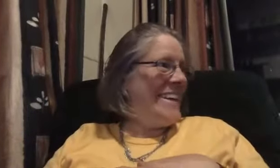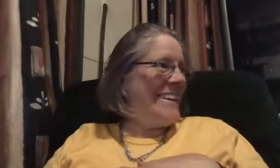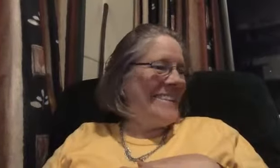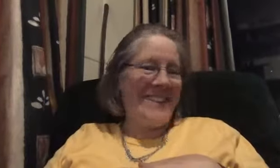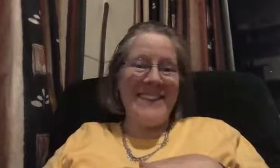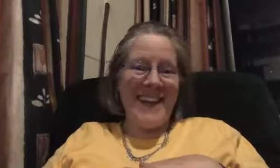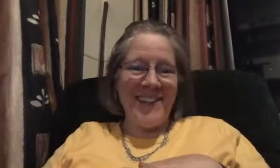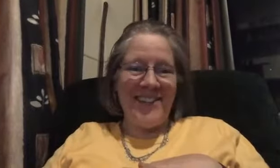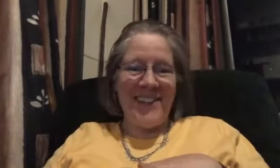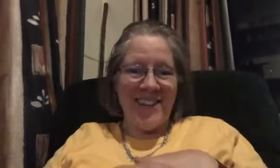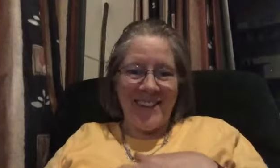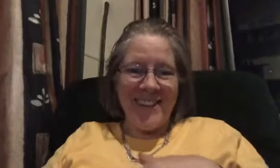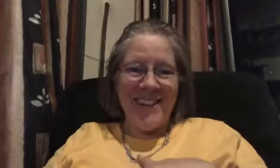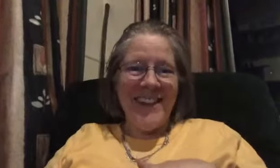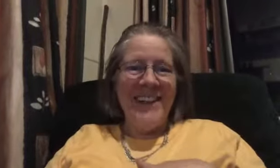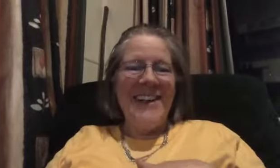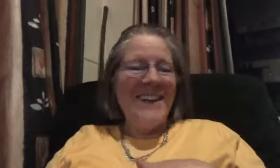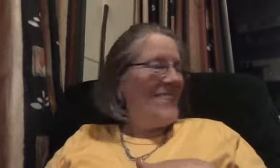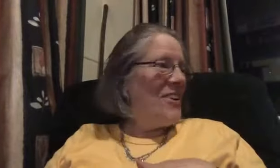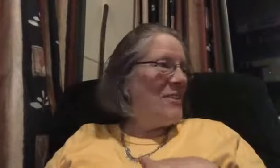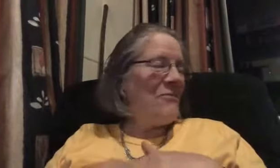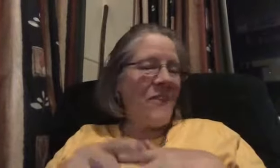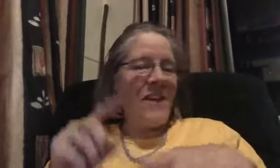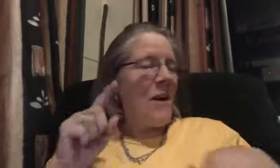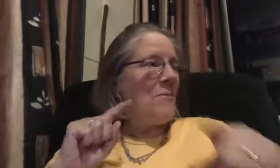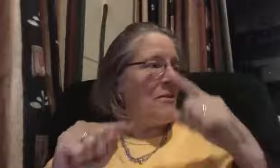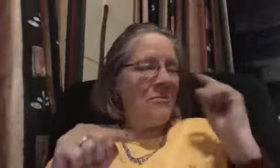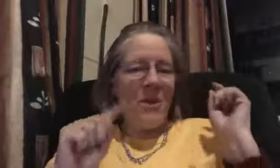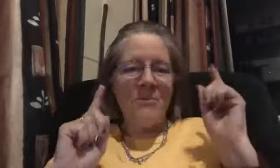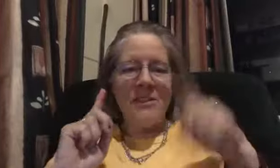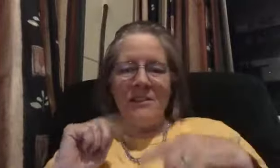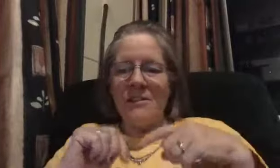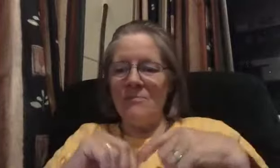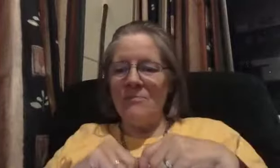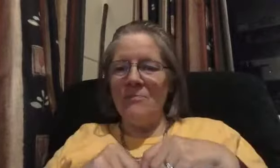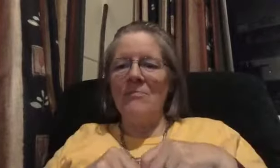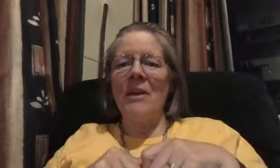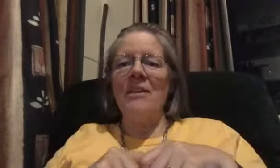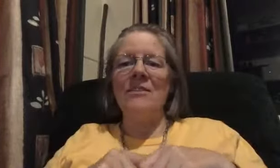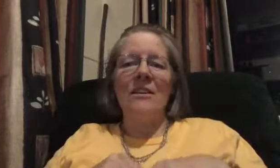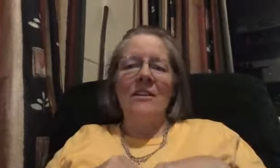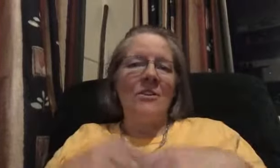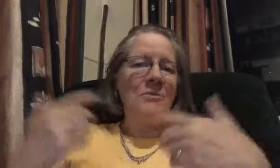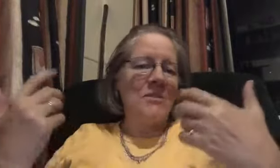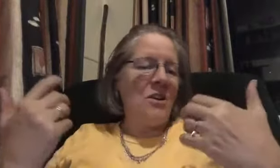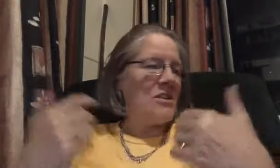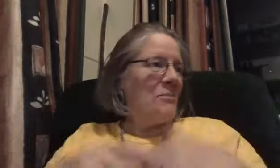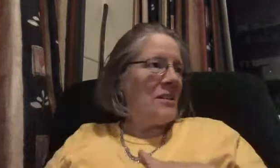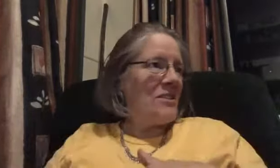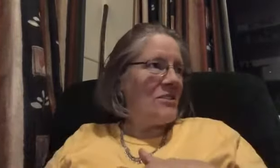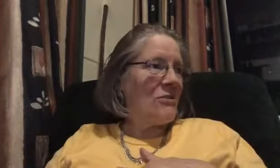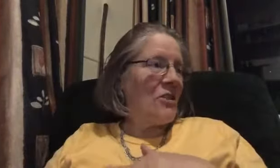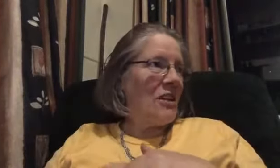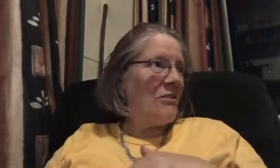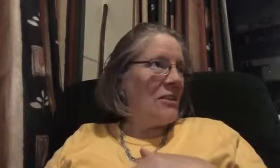That's exactly what he thought. I'm on the Promise Sounds page. Nobody's watching, but it's just for fun anyway, so who